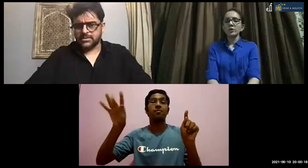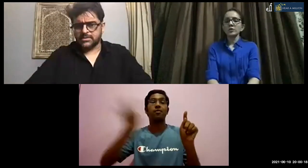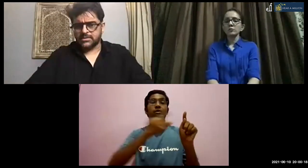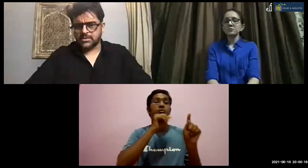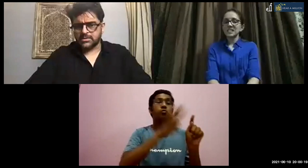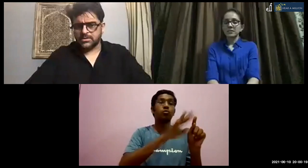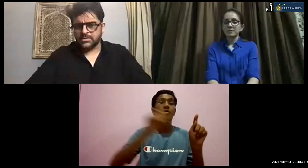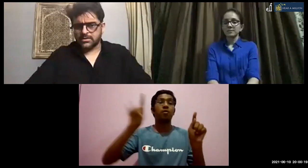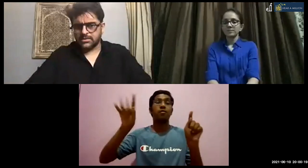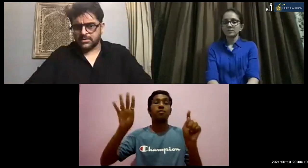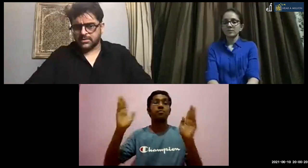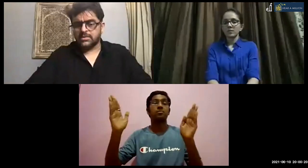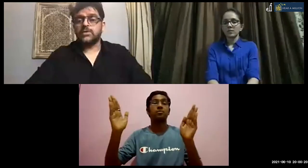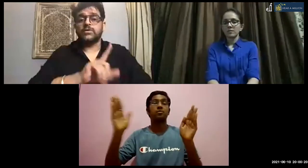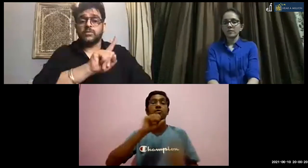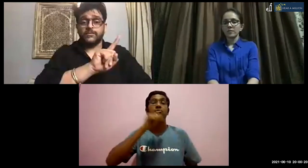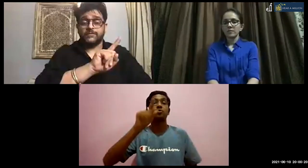From 4 to 15.